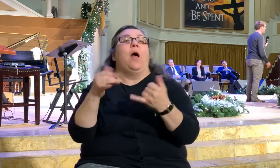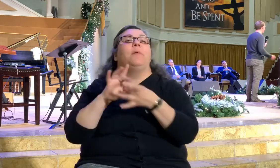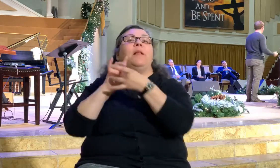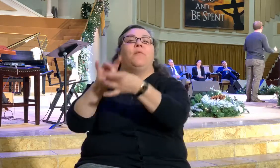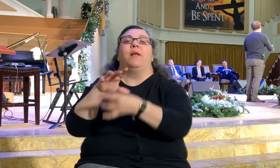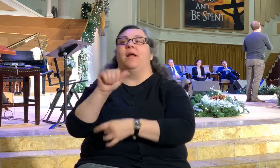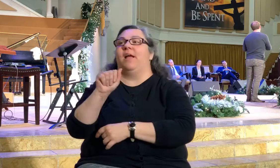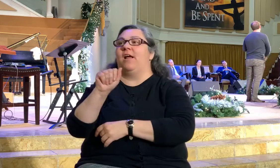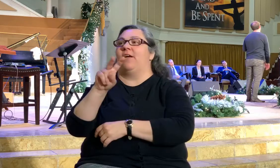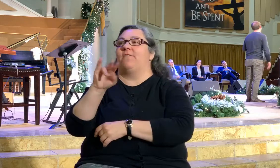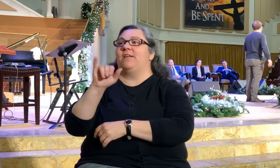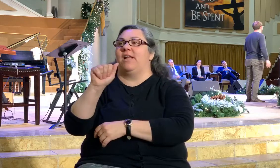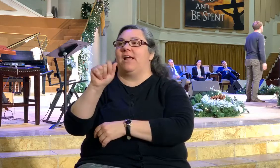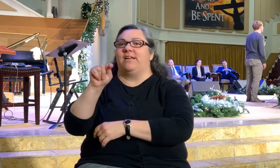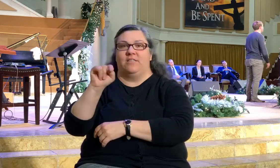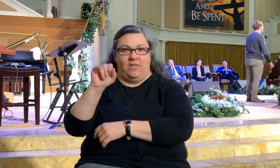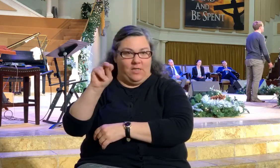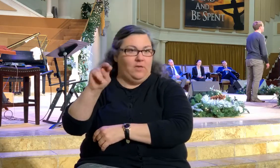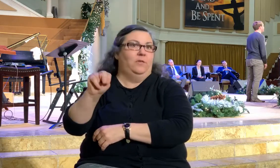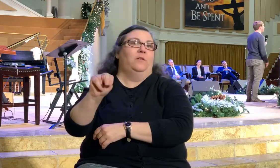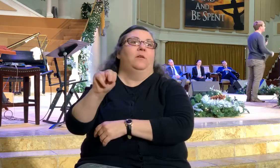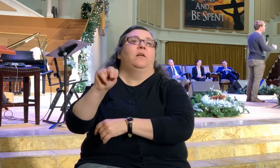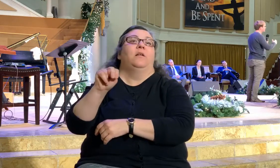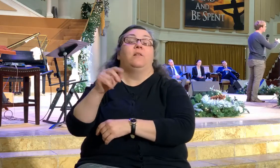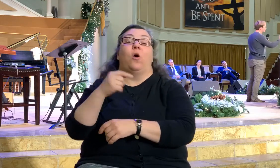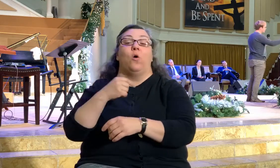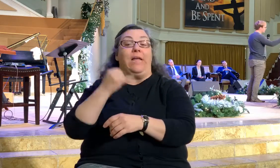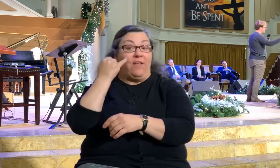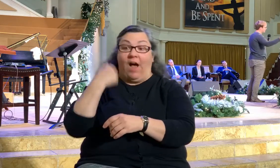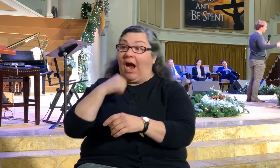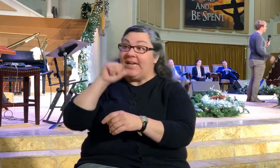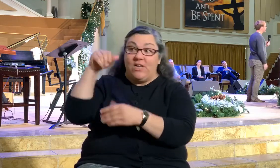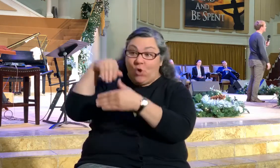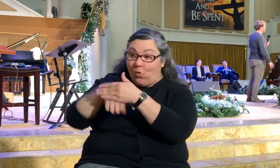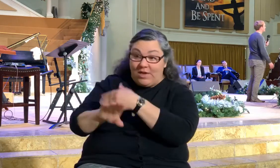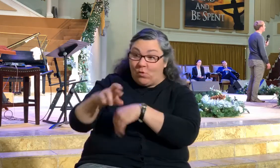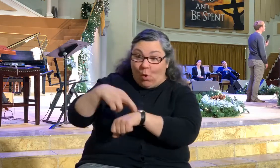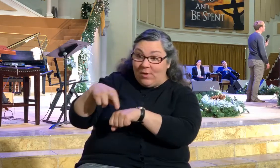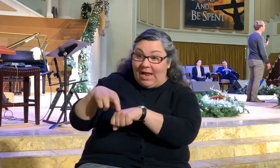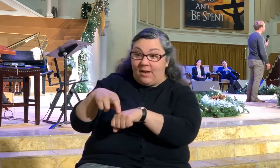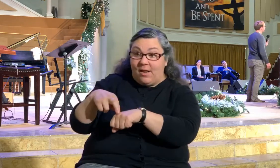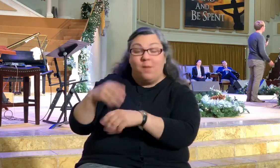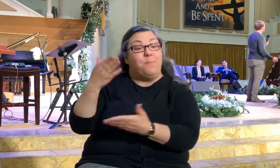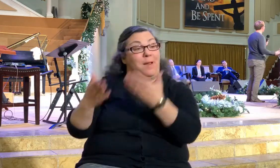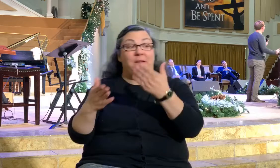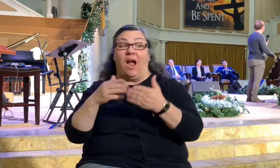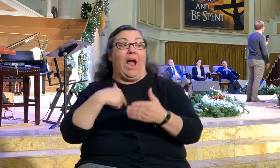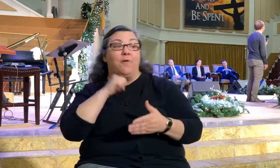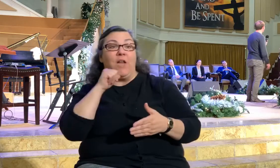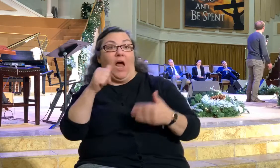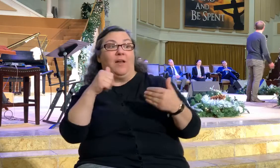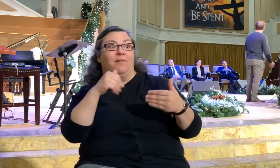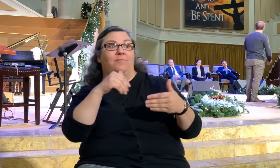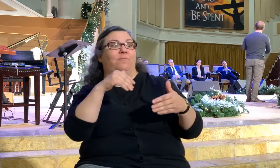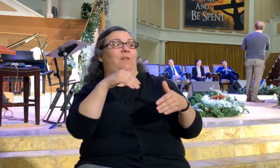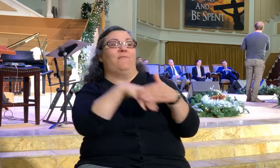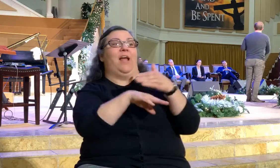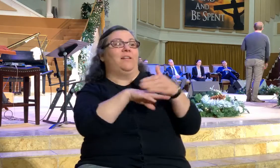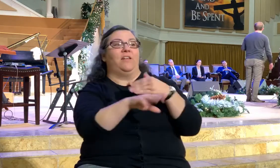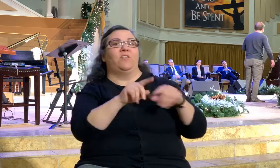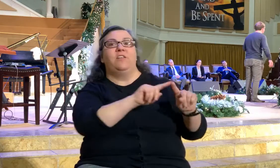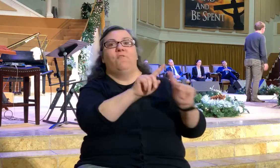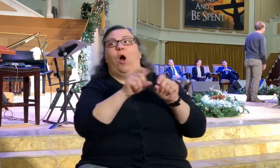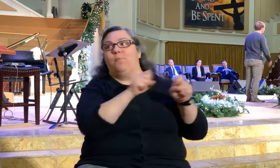And I believe that if I didn't go to Roatan, those doors wouldn't have been opened. So I just want to thank